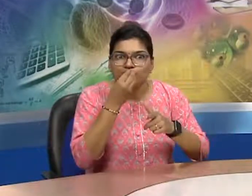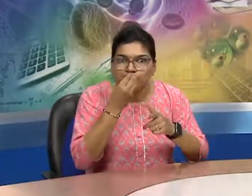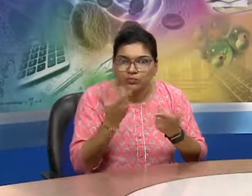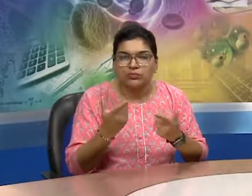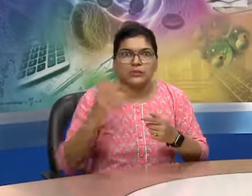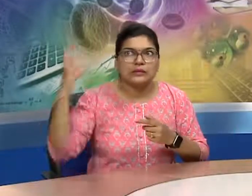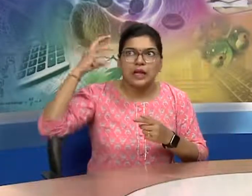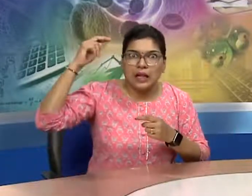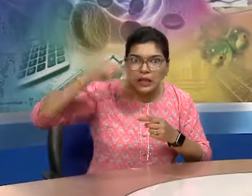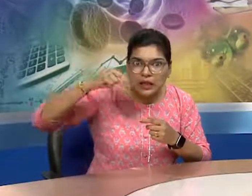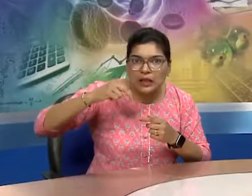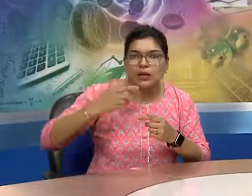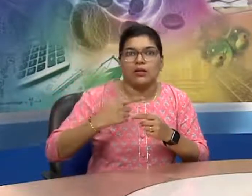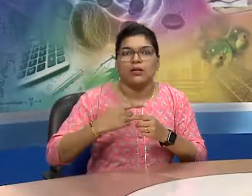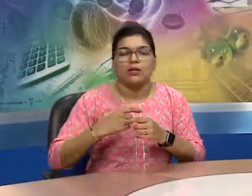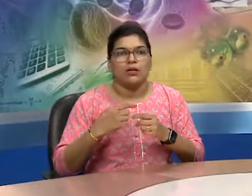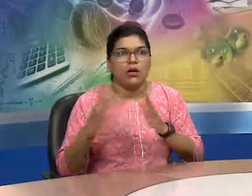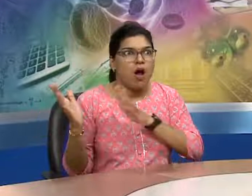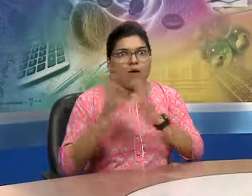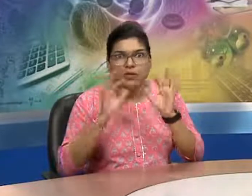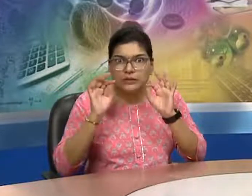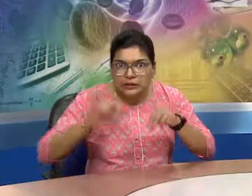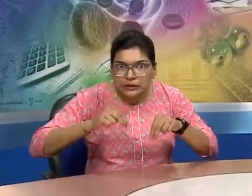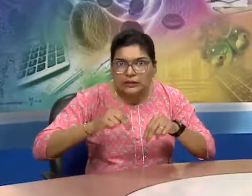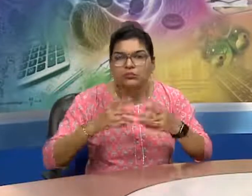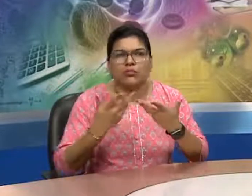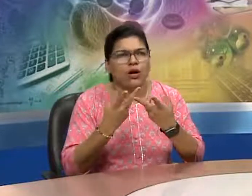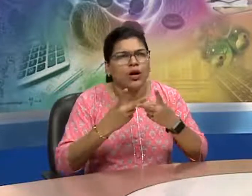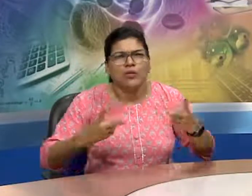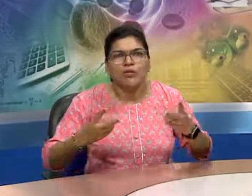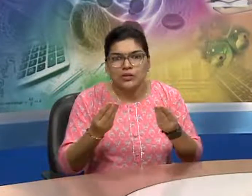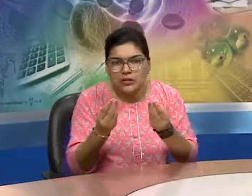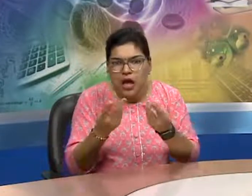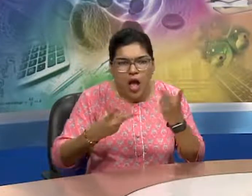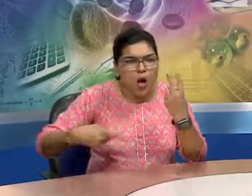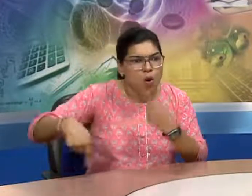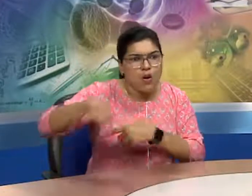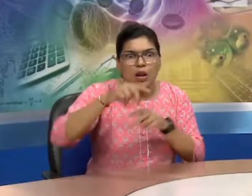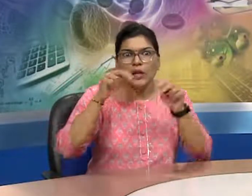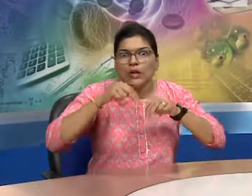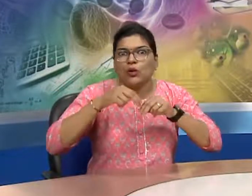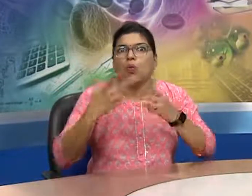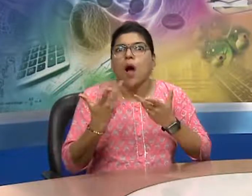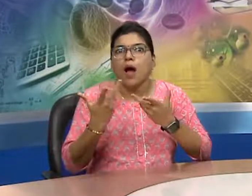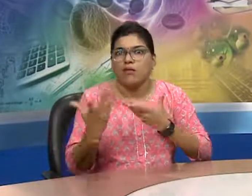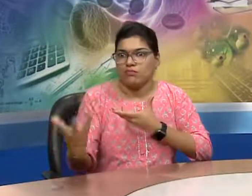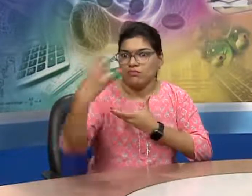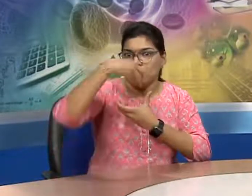are different levels, and all the components interact on those